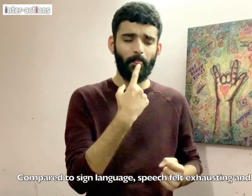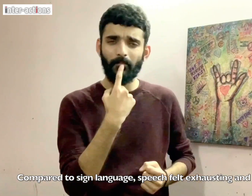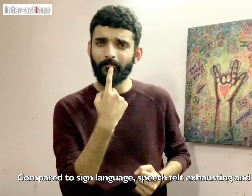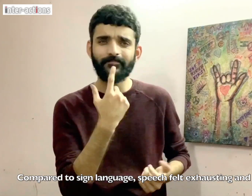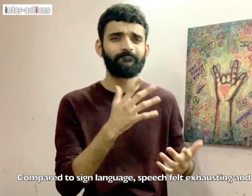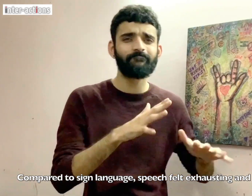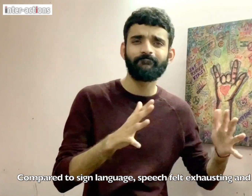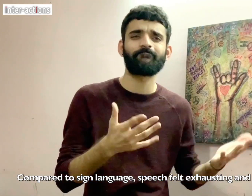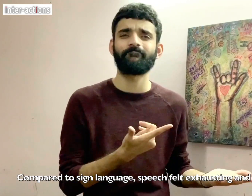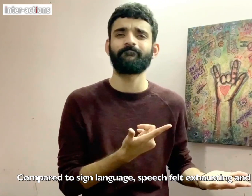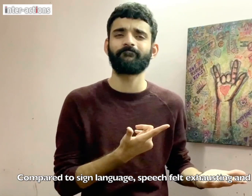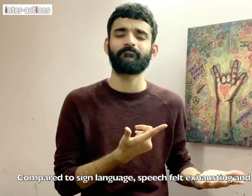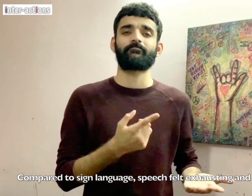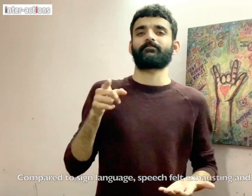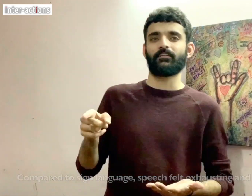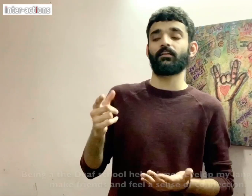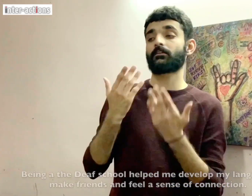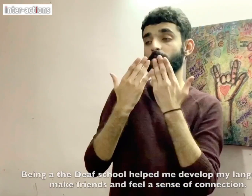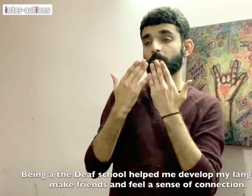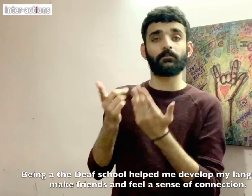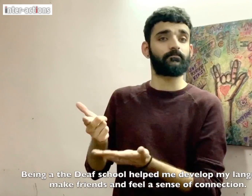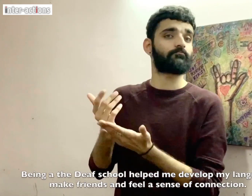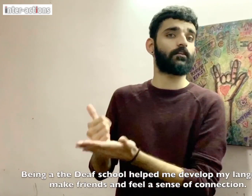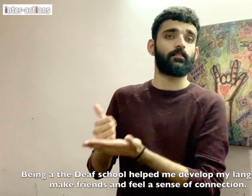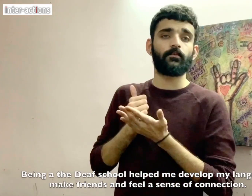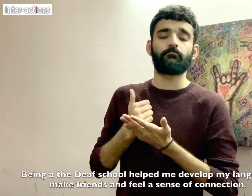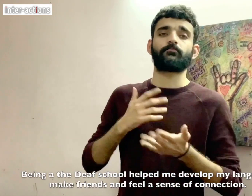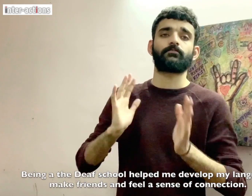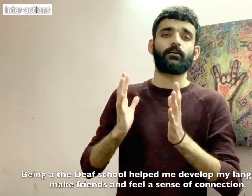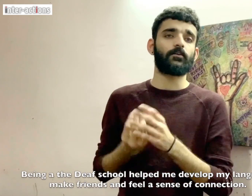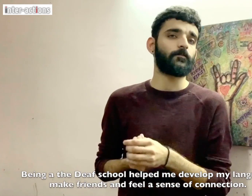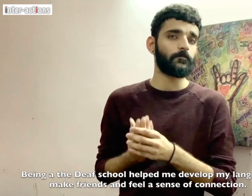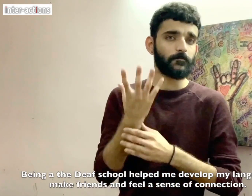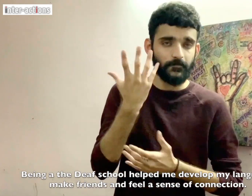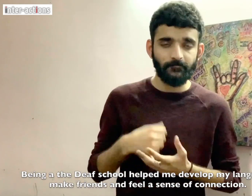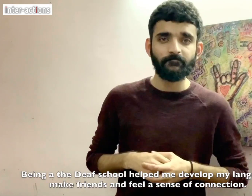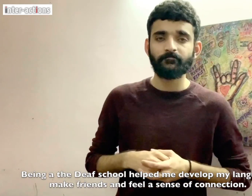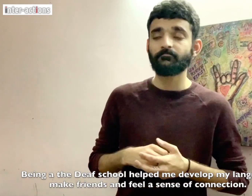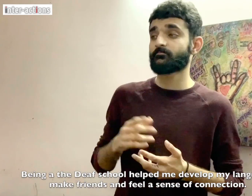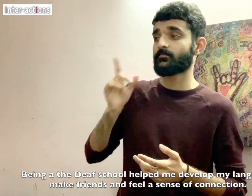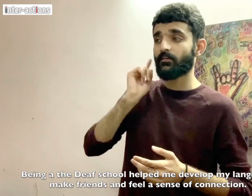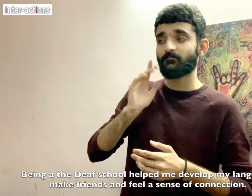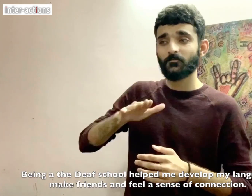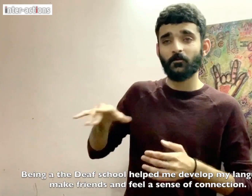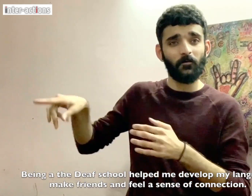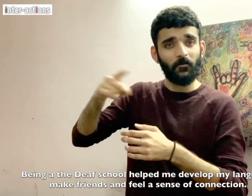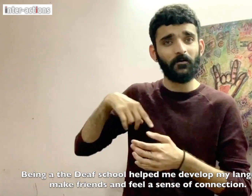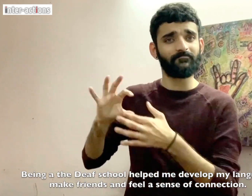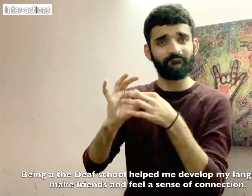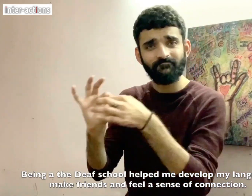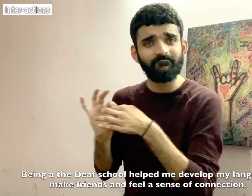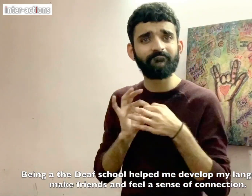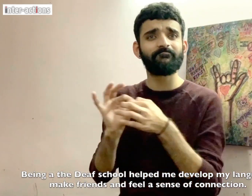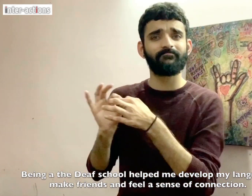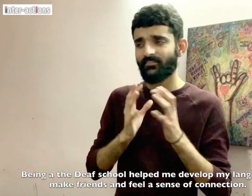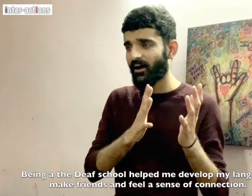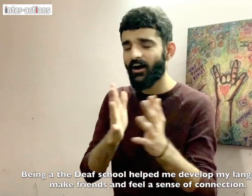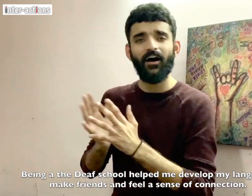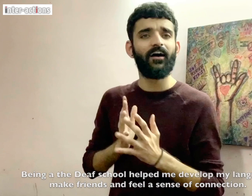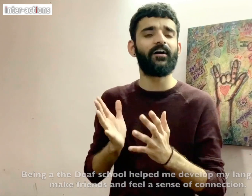felt exhausting and bland. Being at a deaf school helped me develop language, make friends, and feel a sense of connection. There